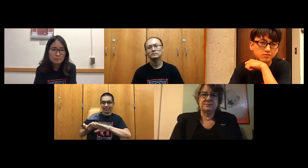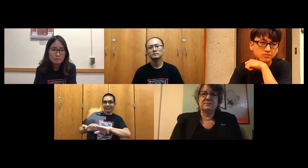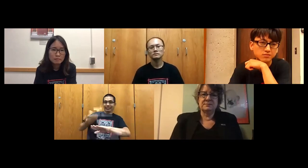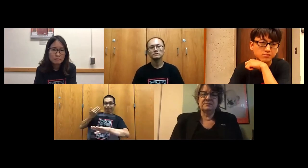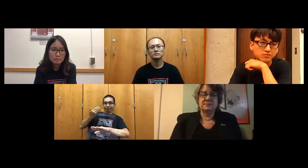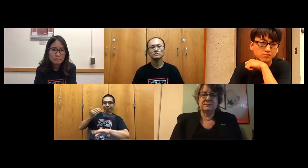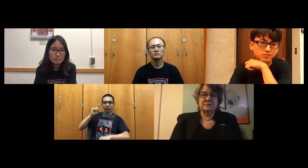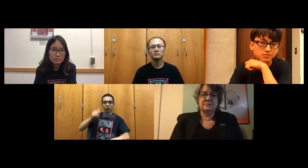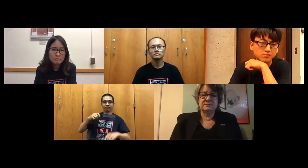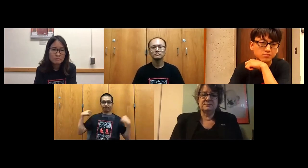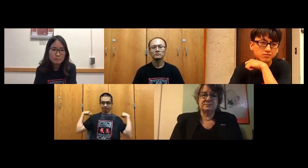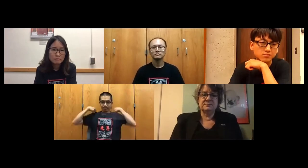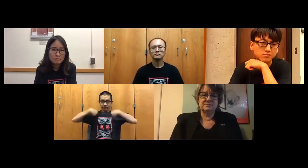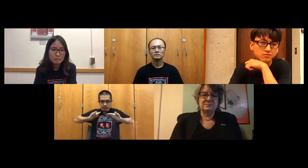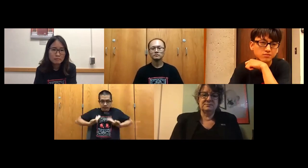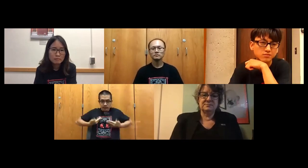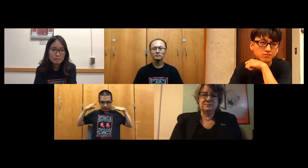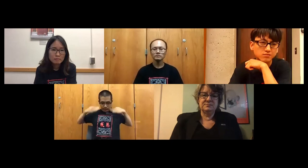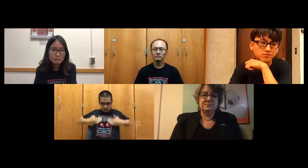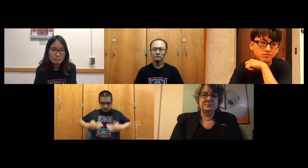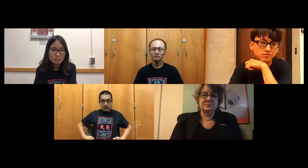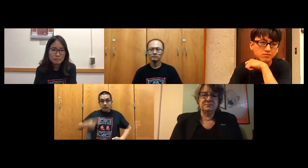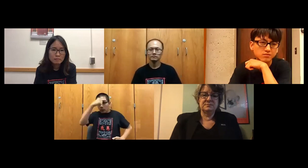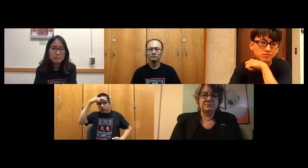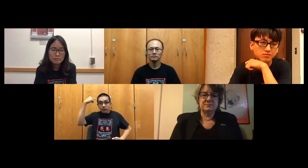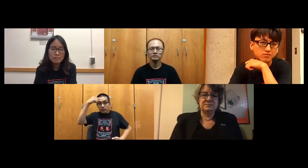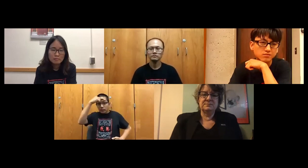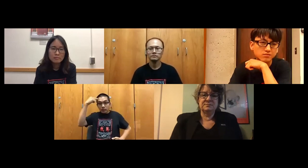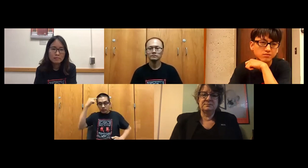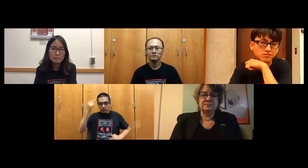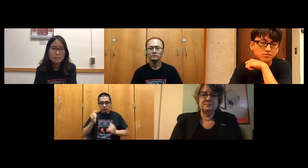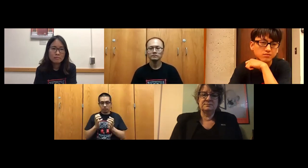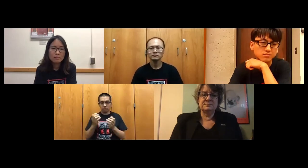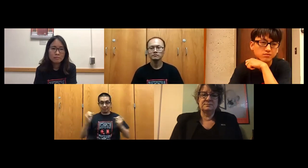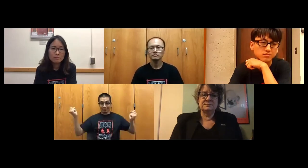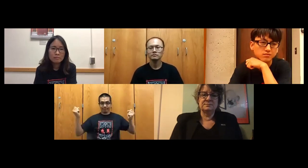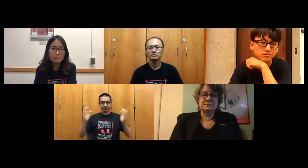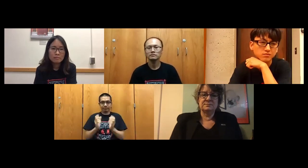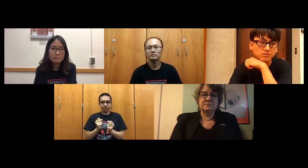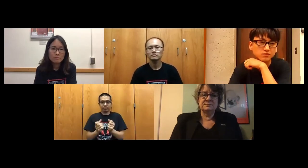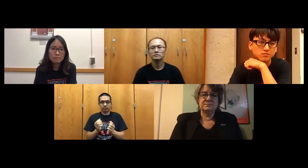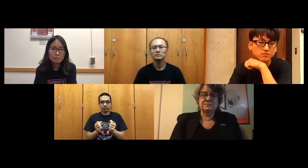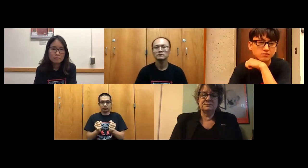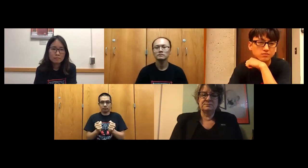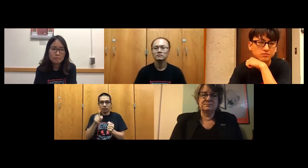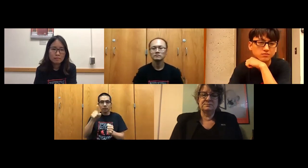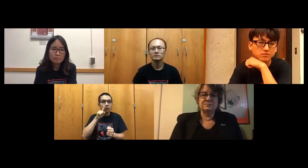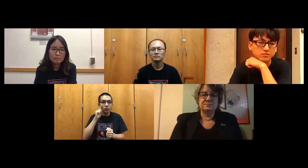start teaching with that. But ensuring that they're wearing something